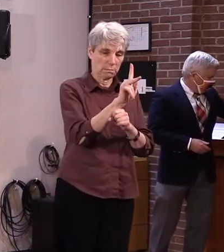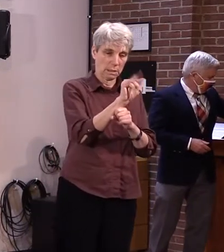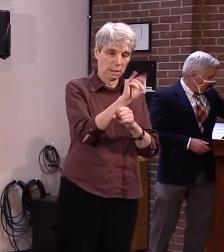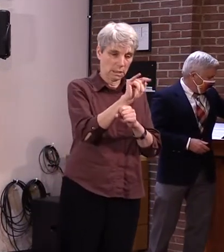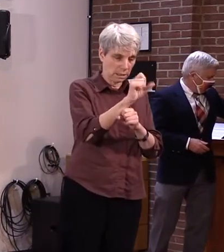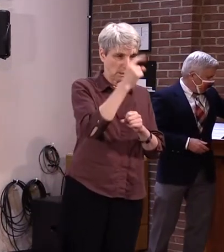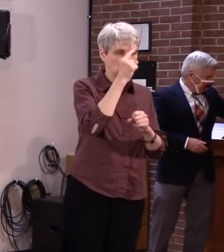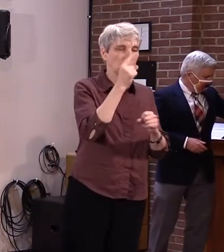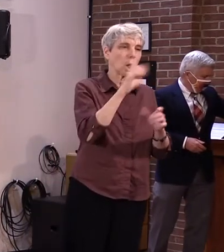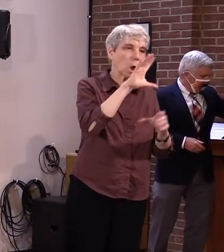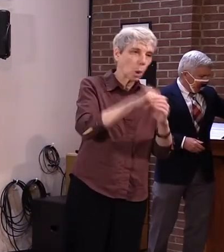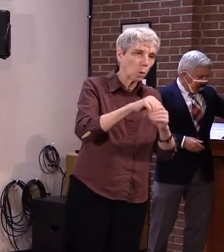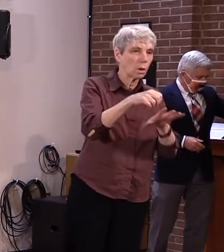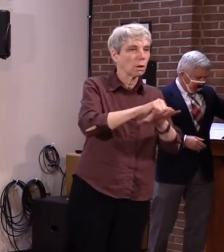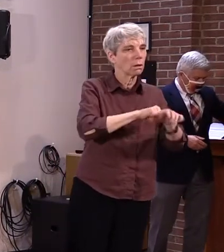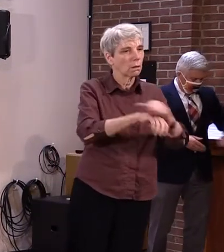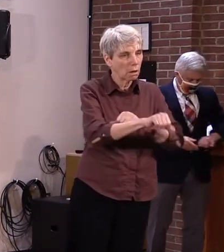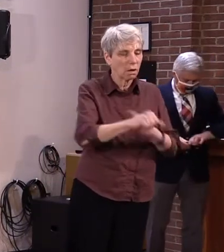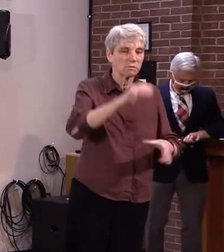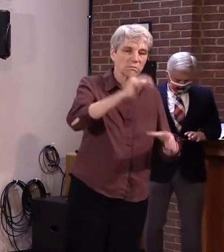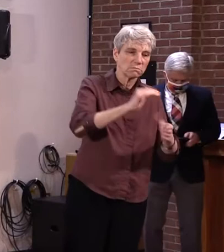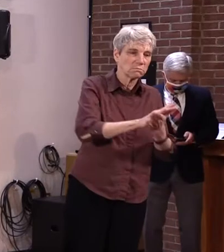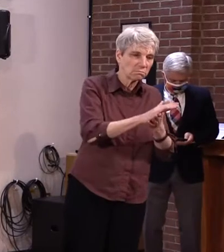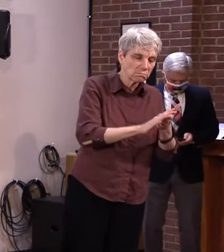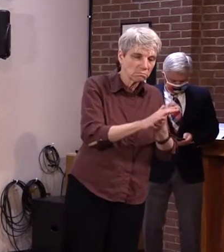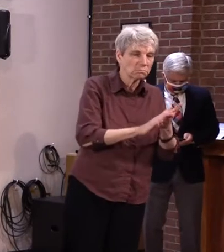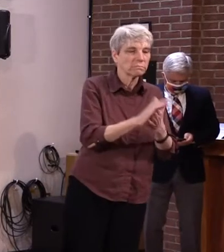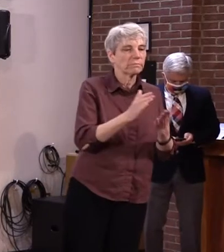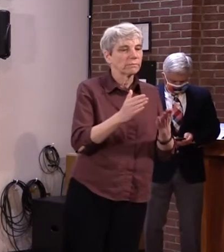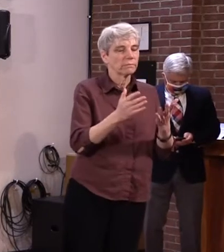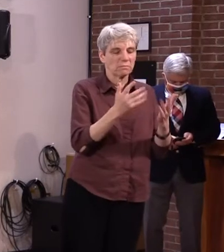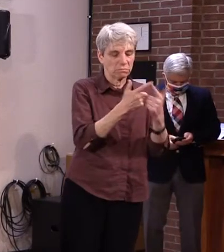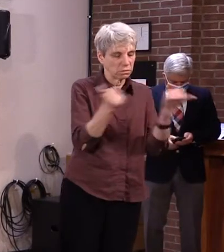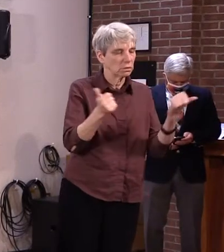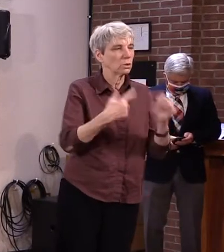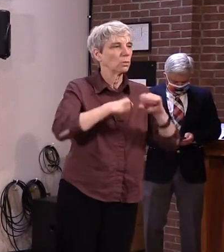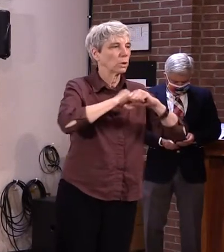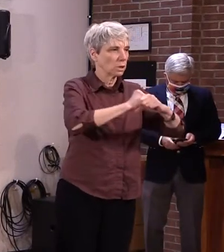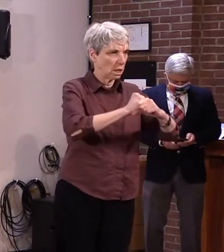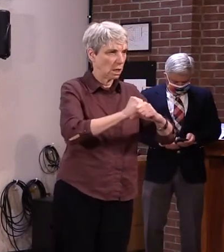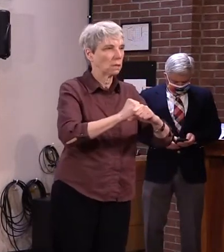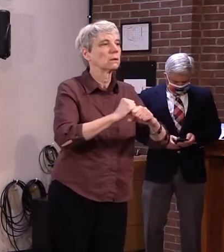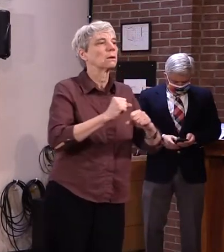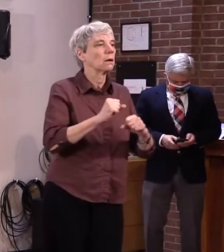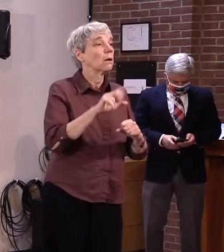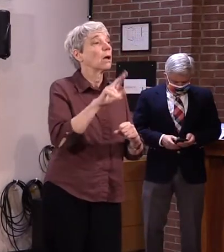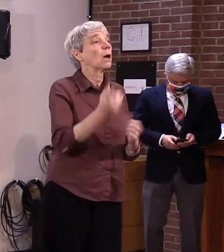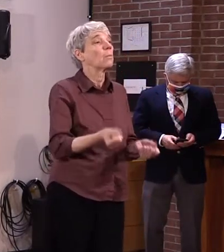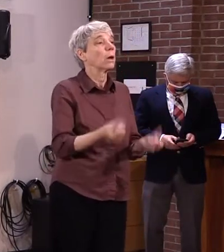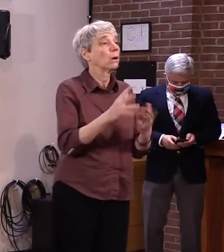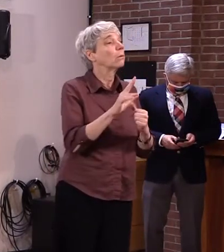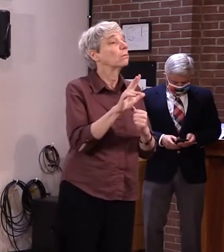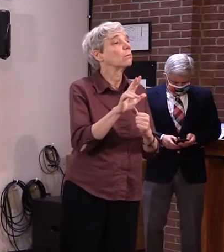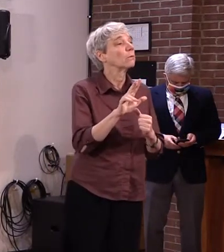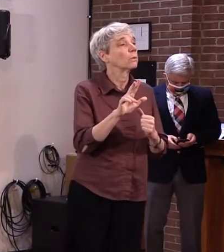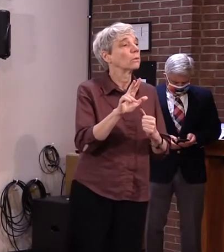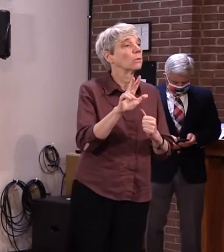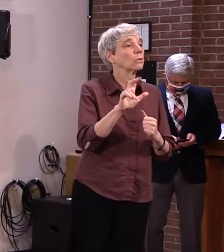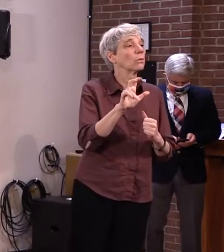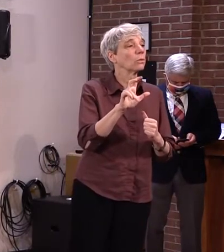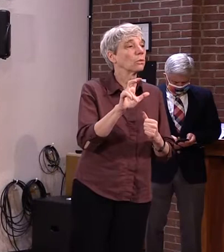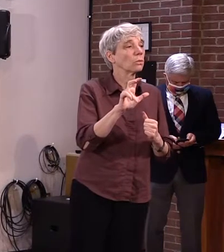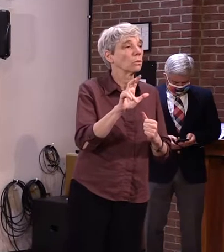ranging from gloves to hand sanitizers to masks to protect poll workers and voters. And the Department of Corrections has received over